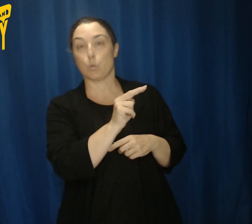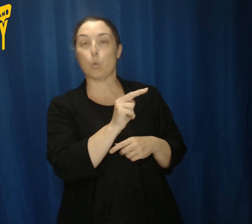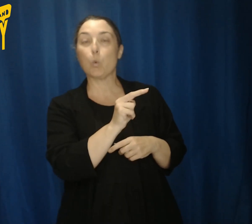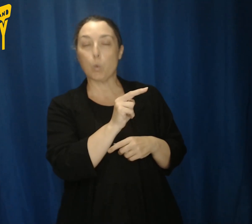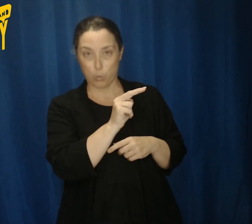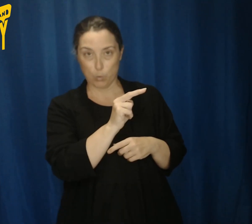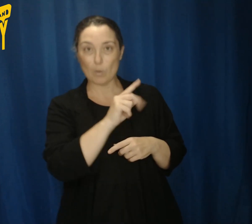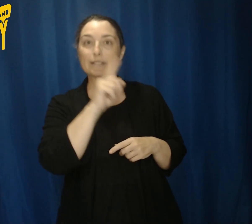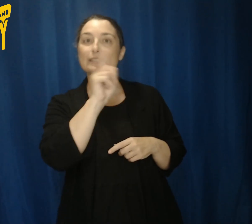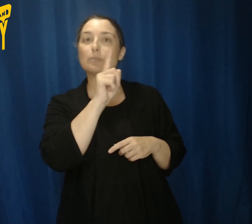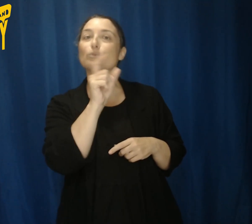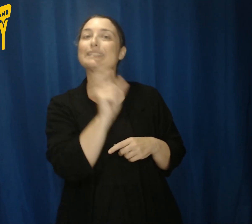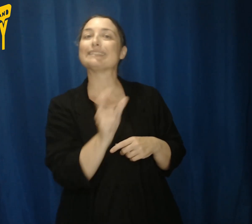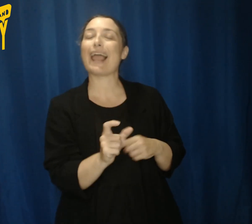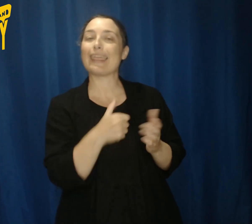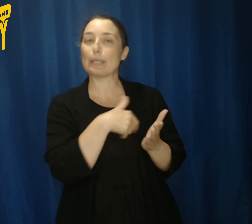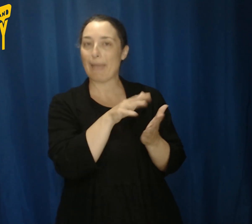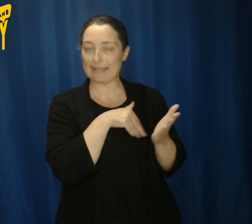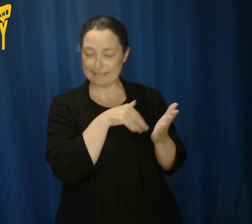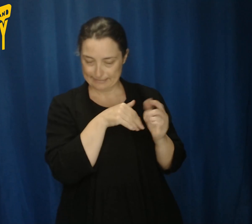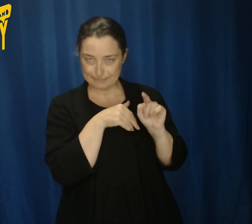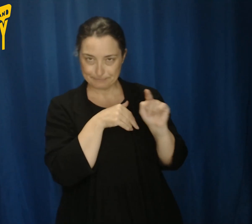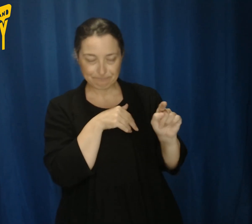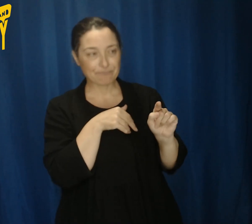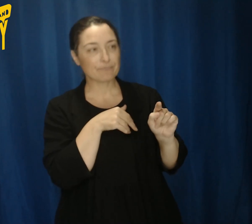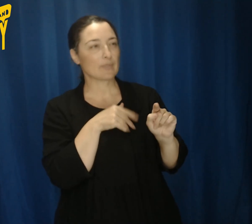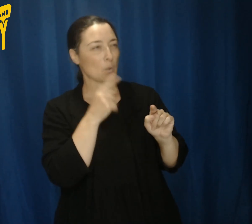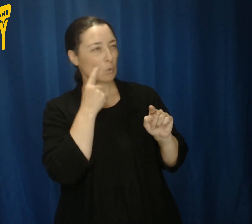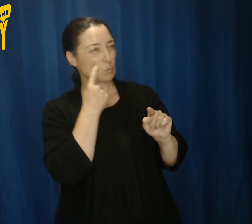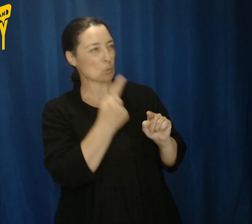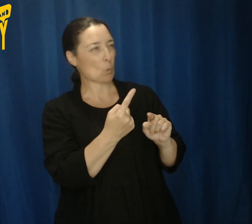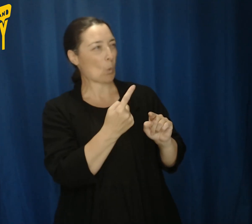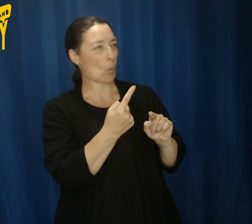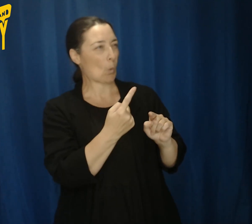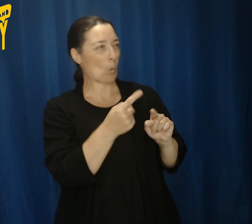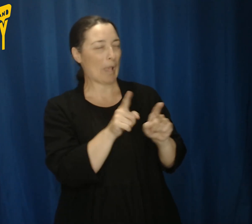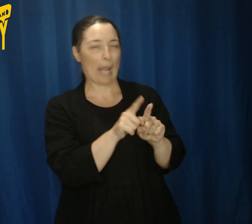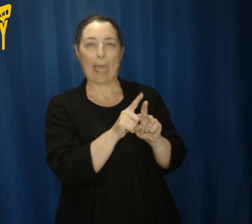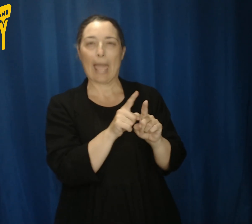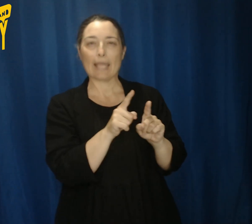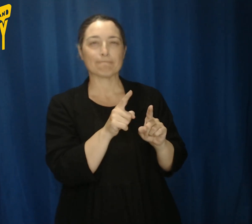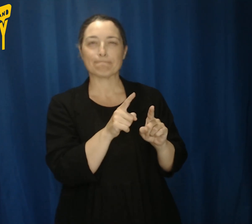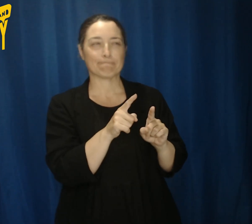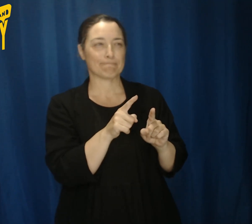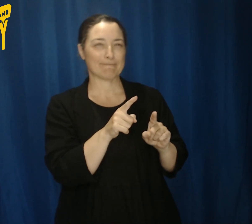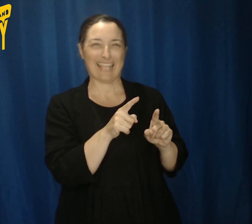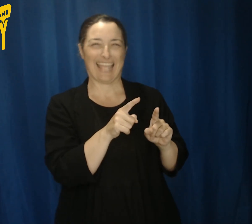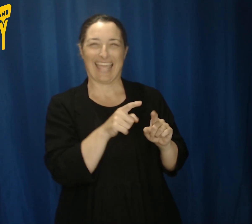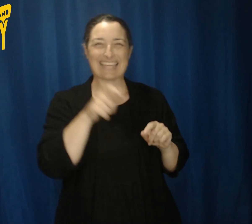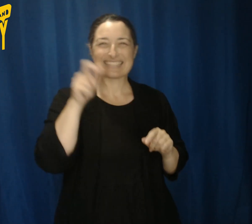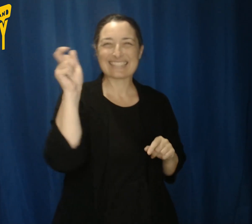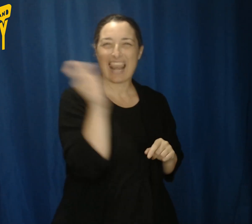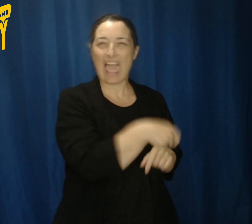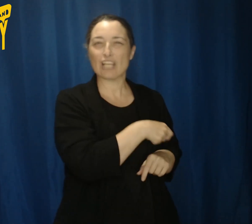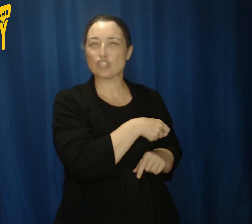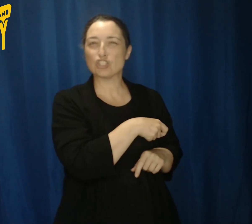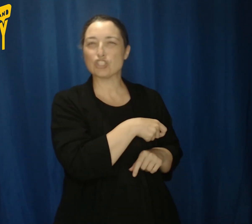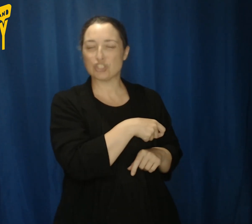painting exhibition, and this particular painting of this, like a purple slash, like he'd ripped a piece of paper and there was this girl flinging herself up